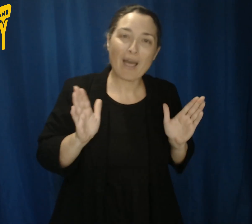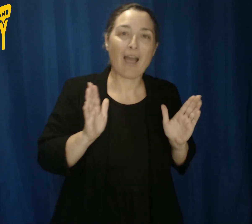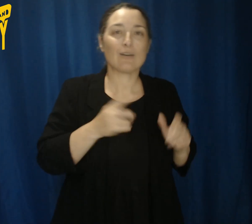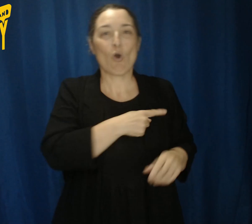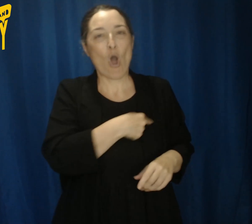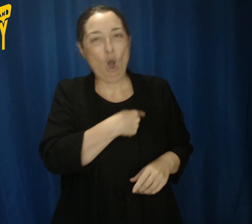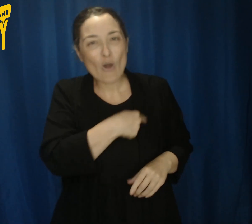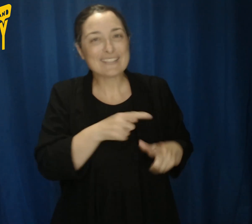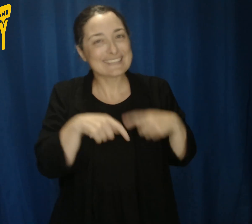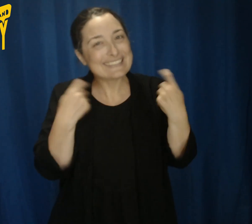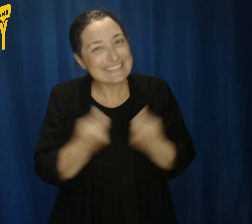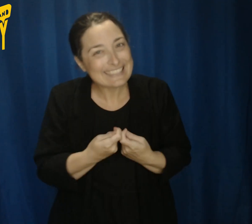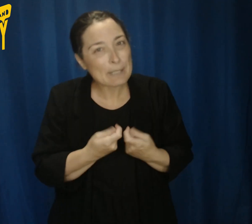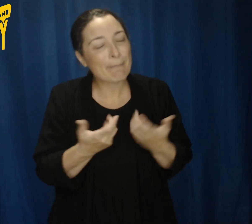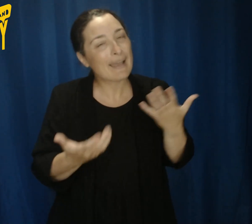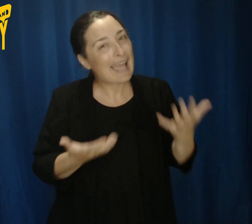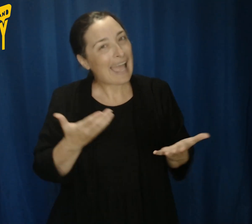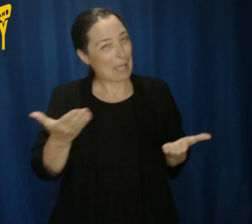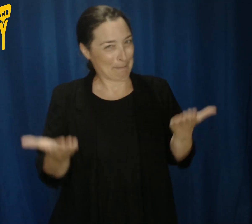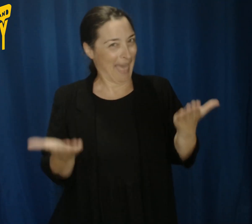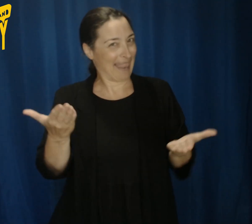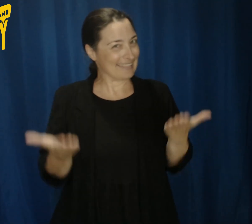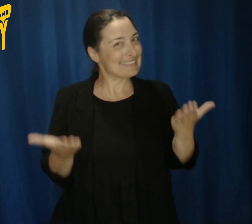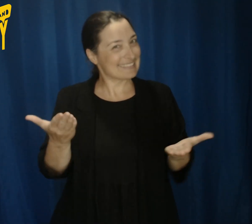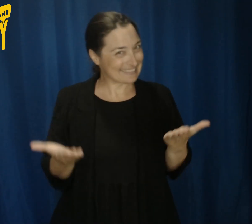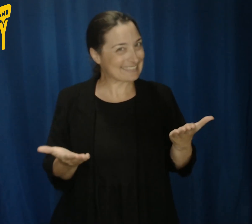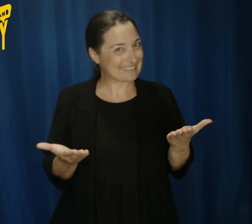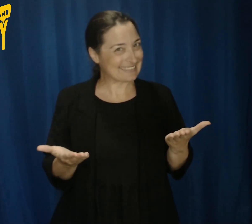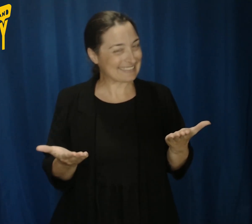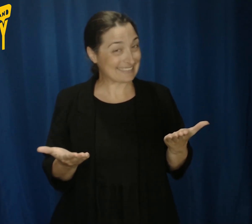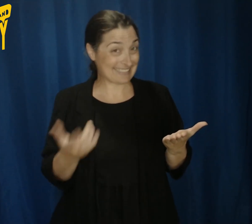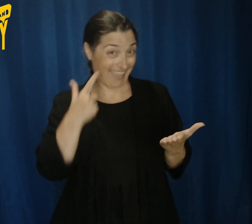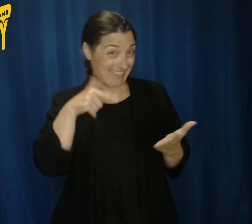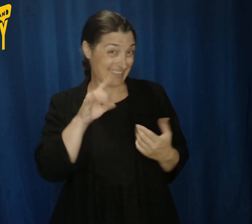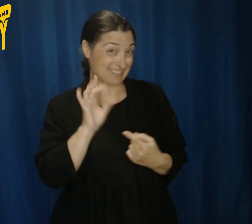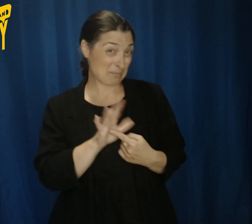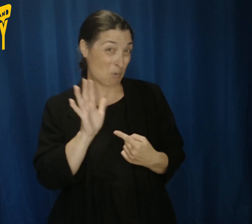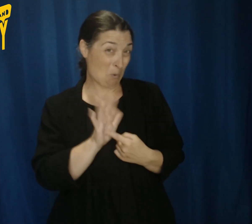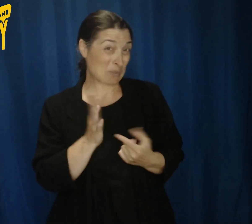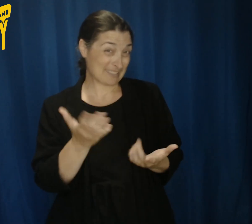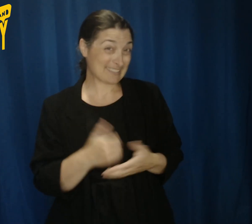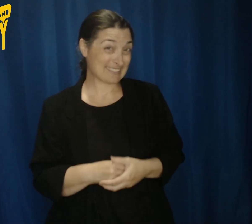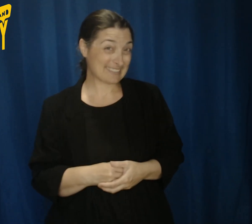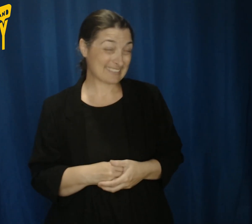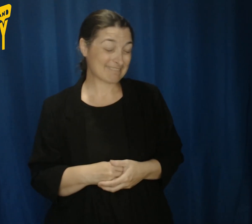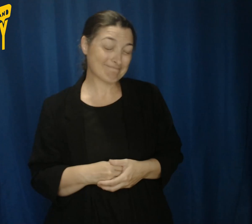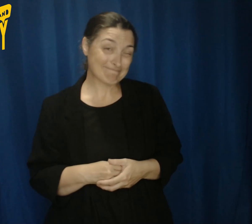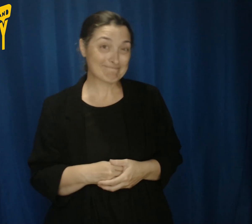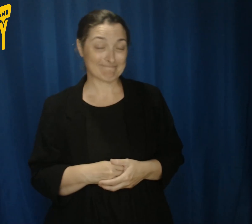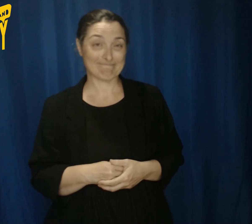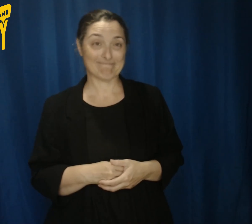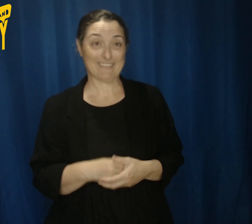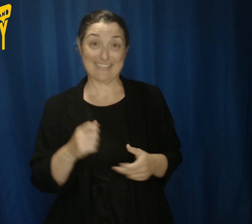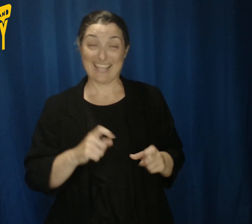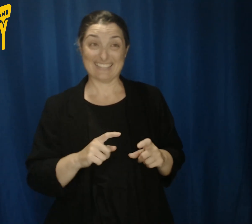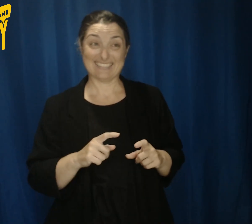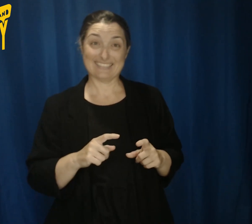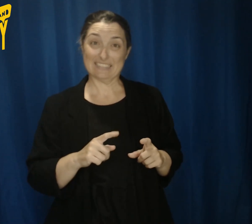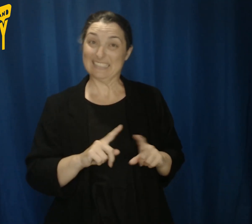It's sort of balancing that. I think that's really important. I think that's a different place for maybe everyone.